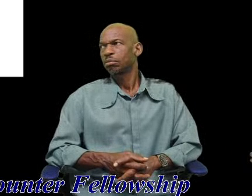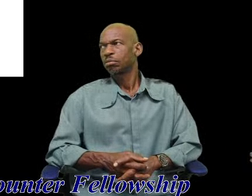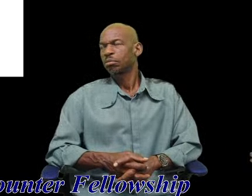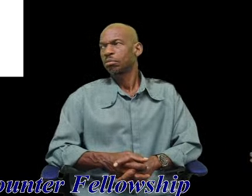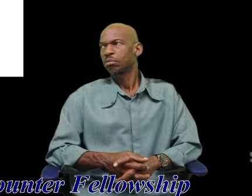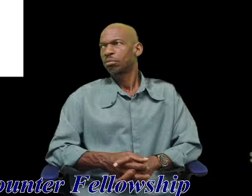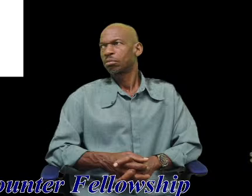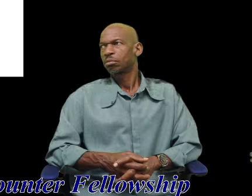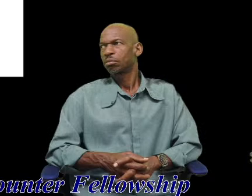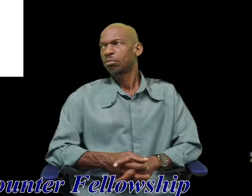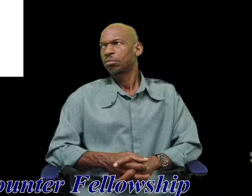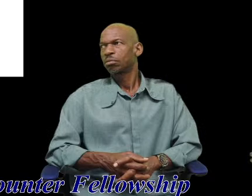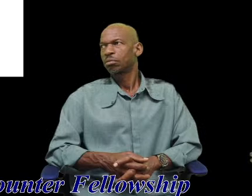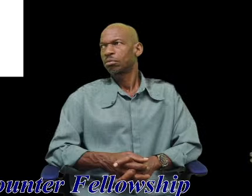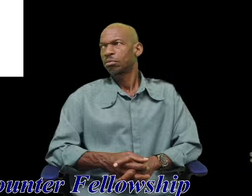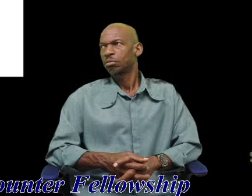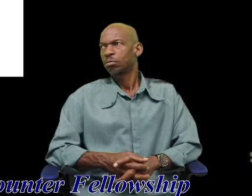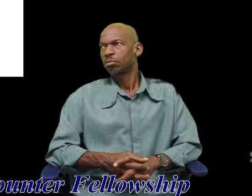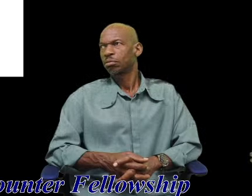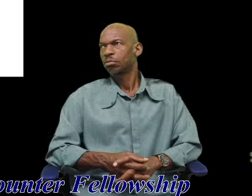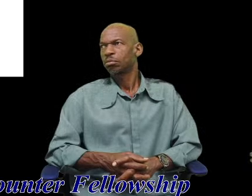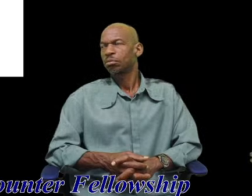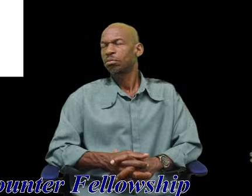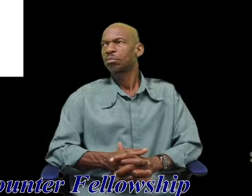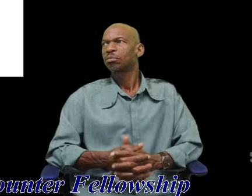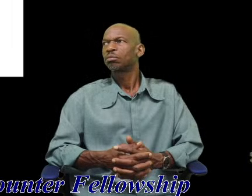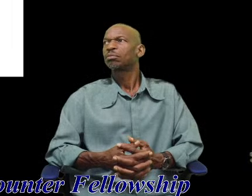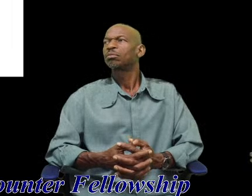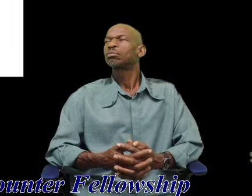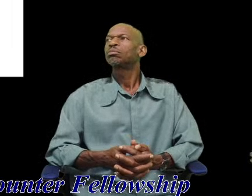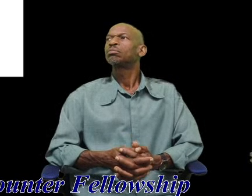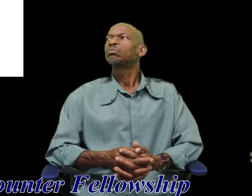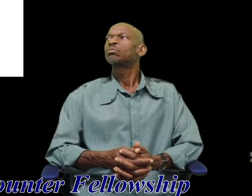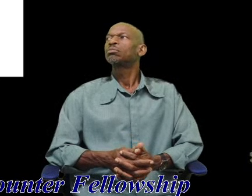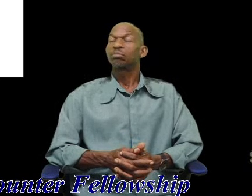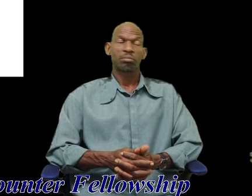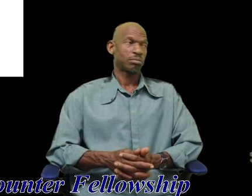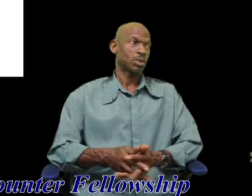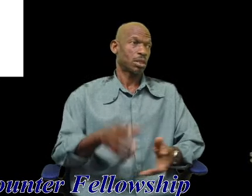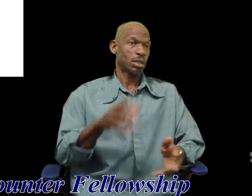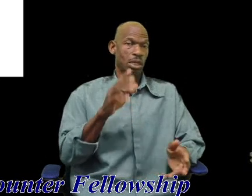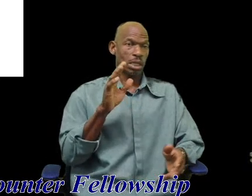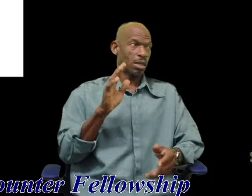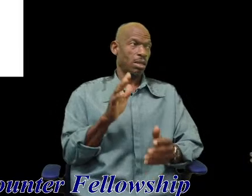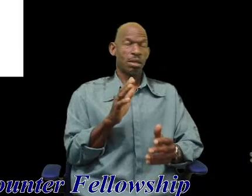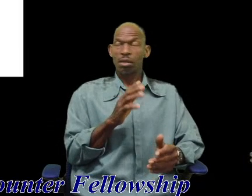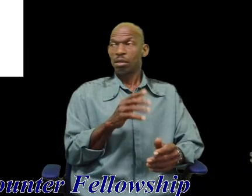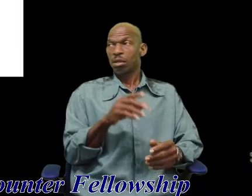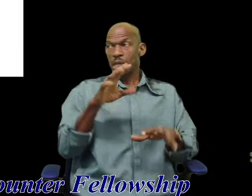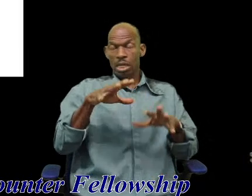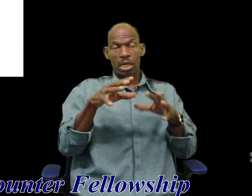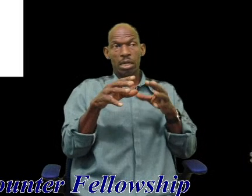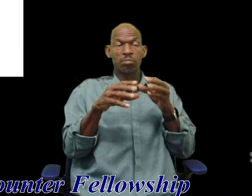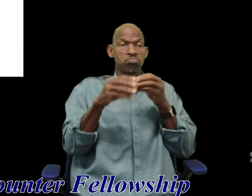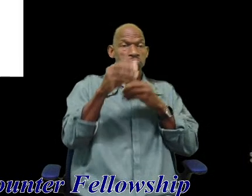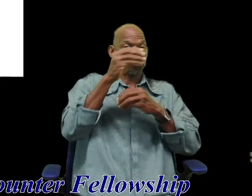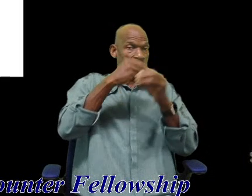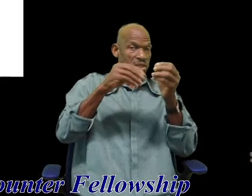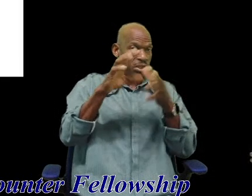The boy's book. We can write this by saying also